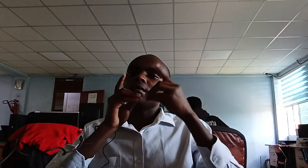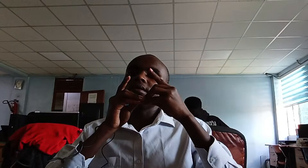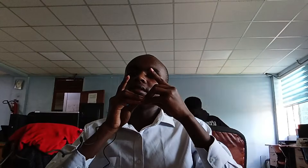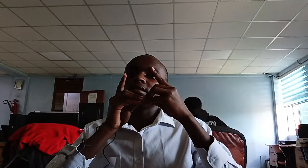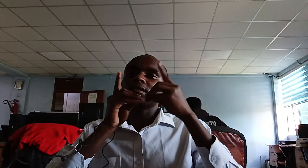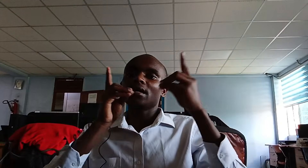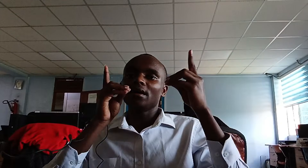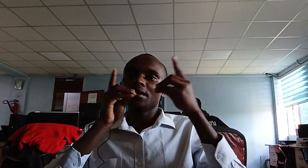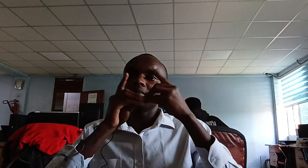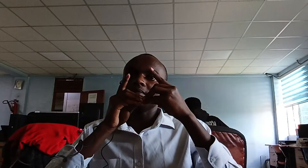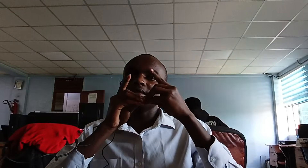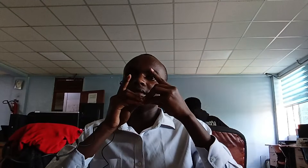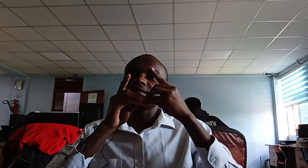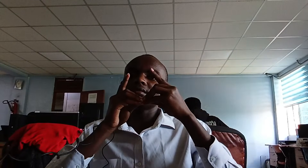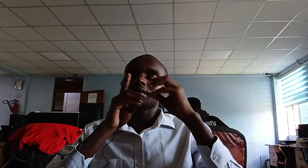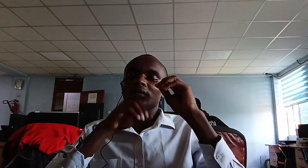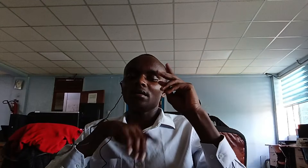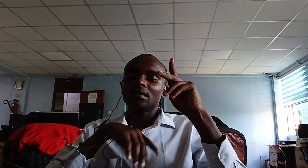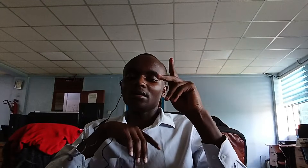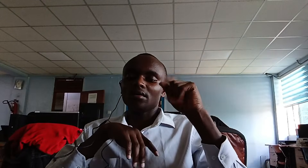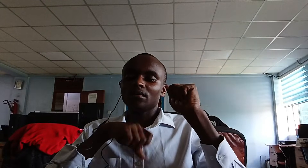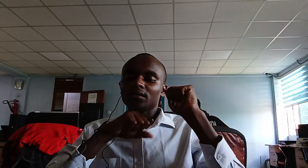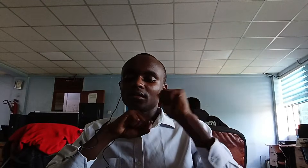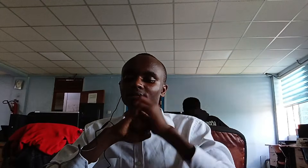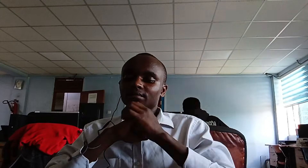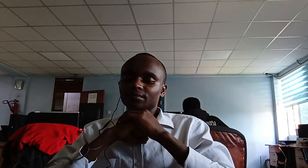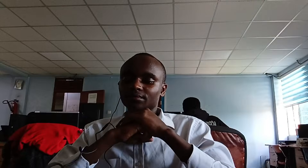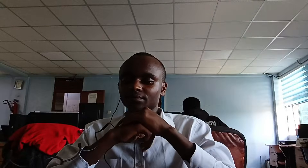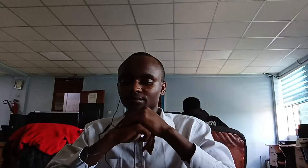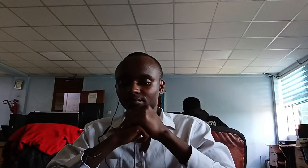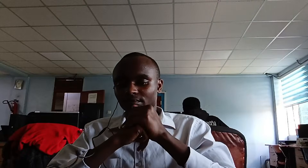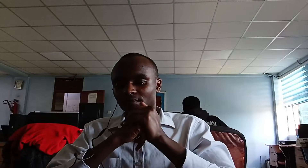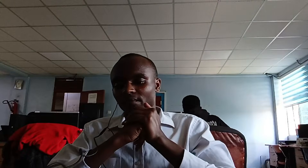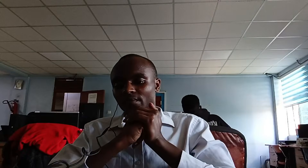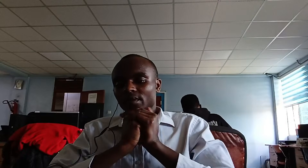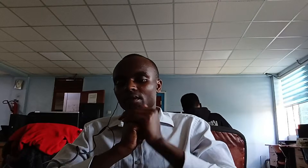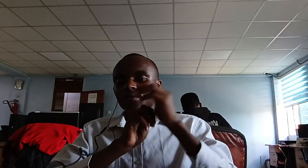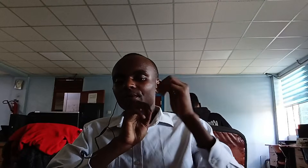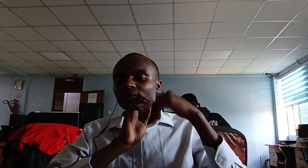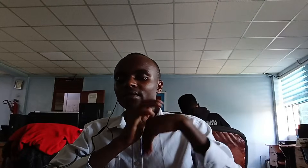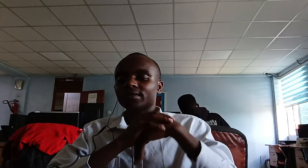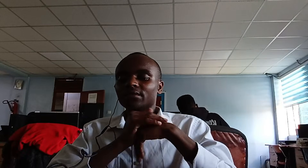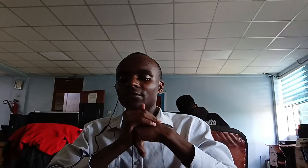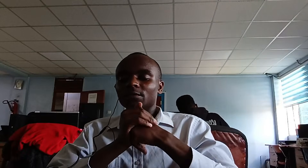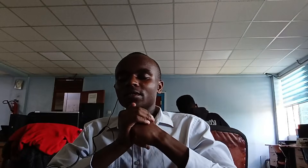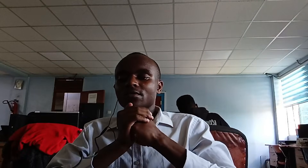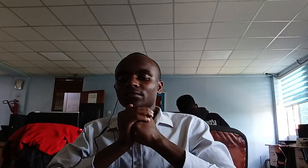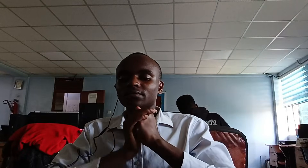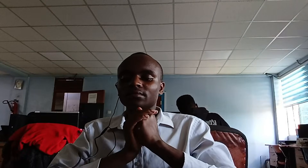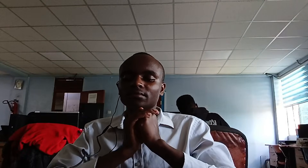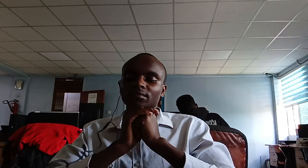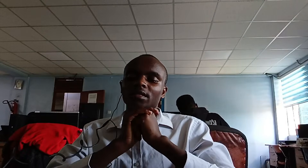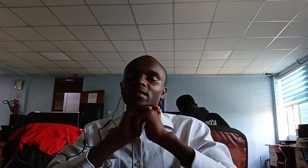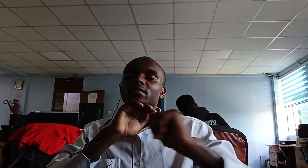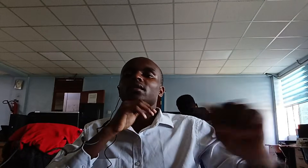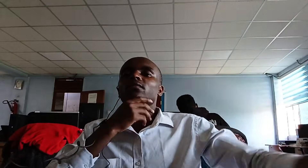meet, meet. Okay. We have the sign for widow and the sign for